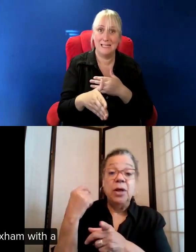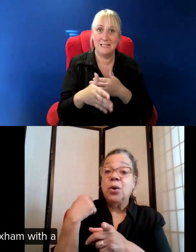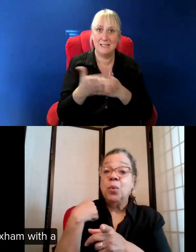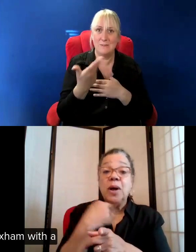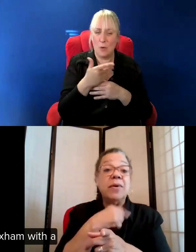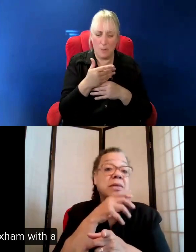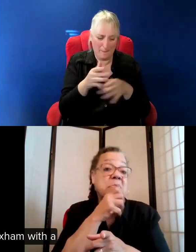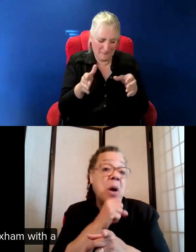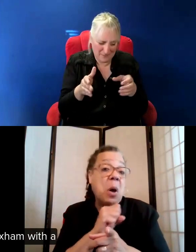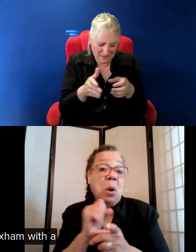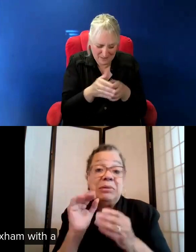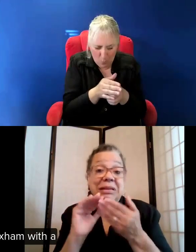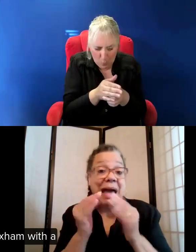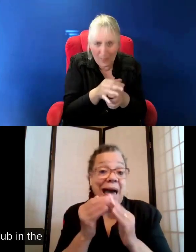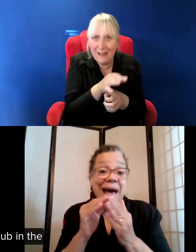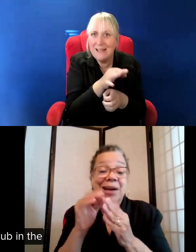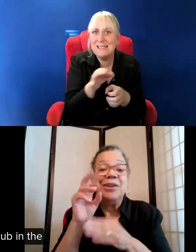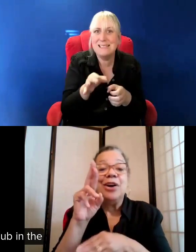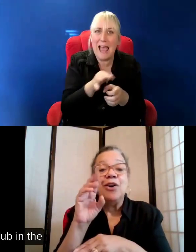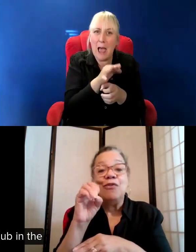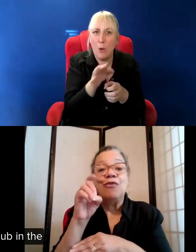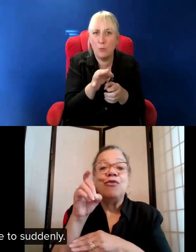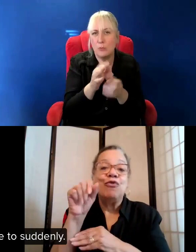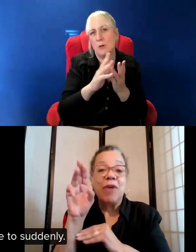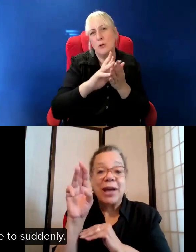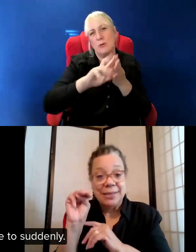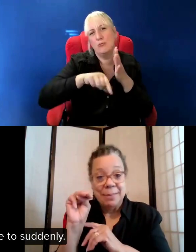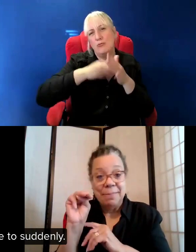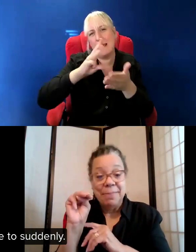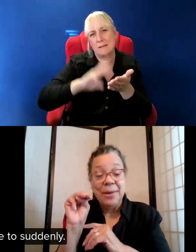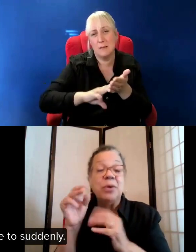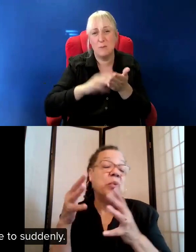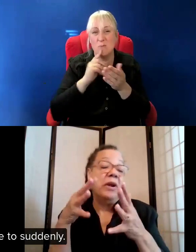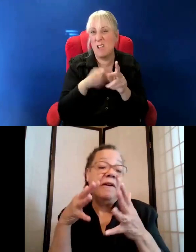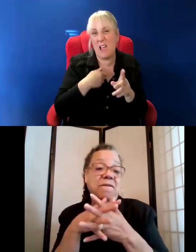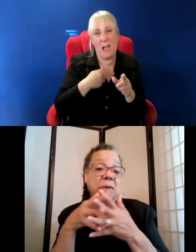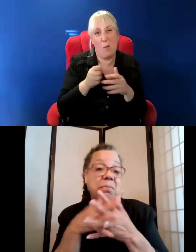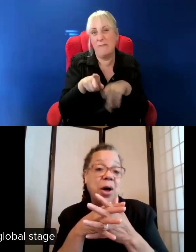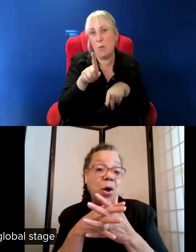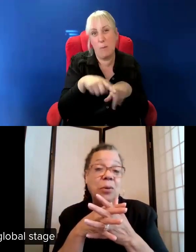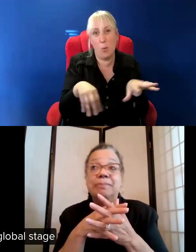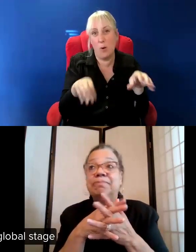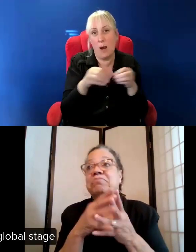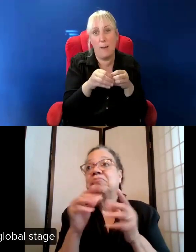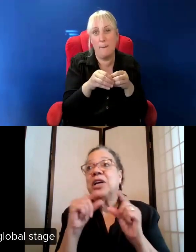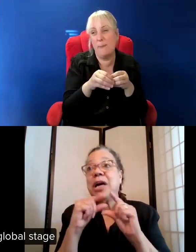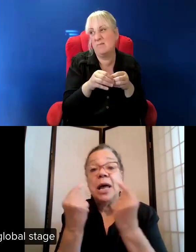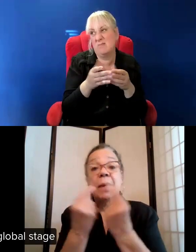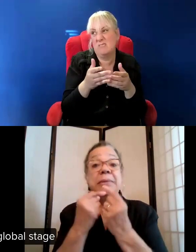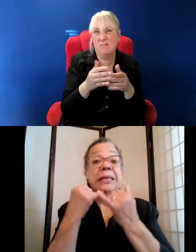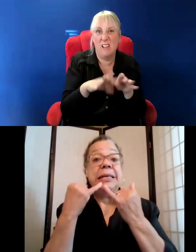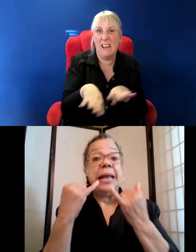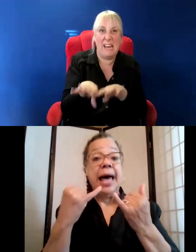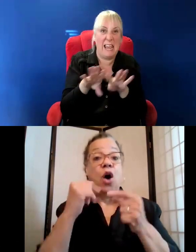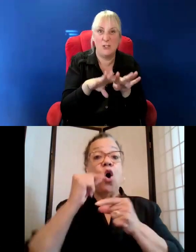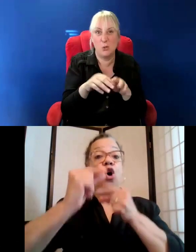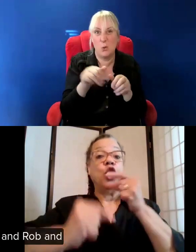town of Wrexham with a football club in the National League to suddenly being on a global